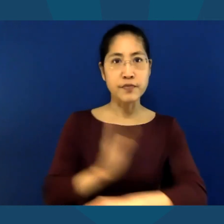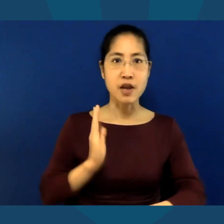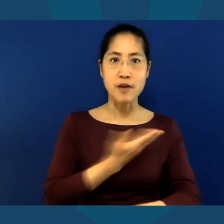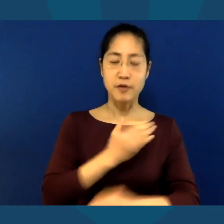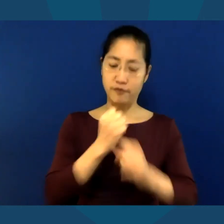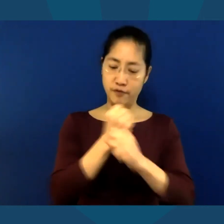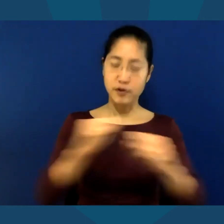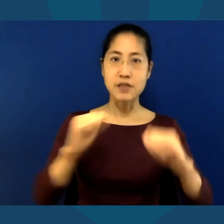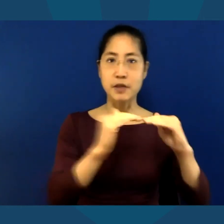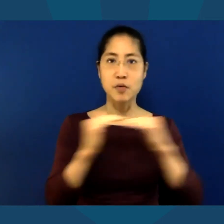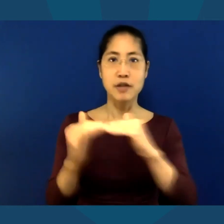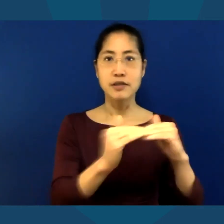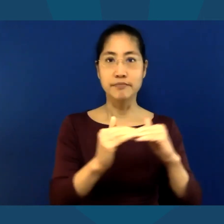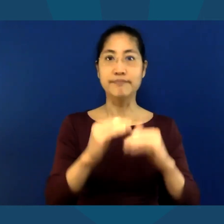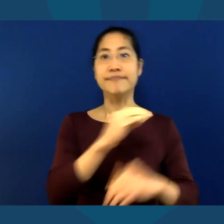judiciary committees.